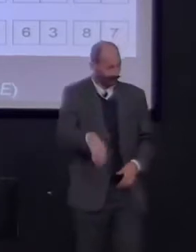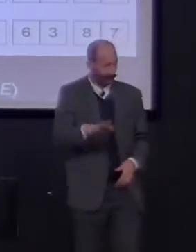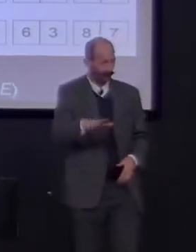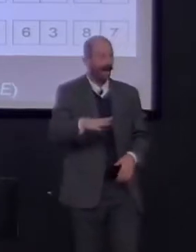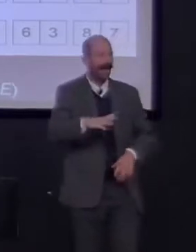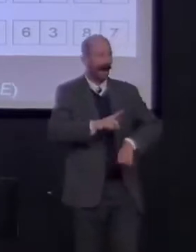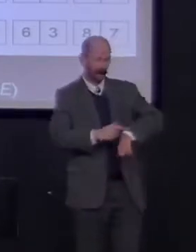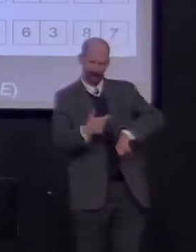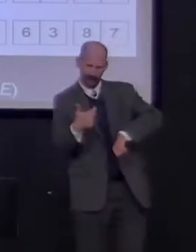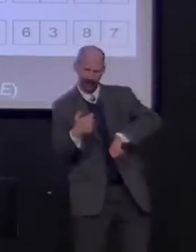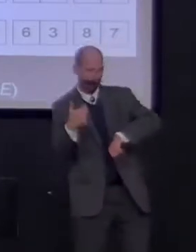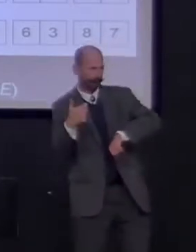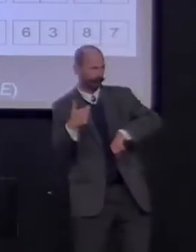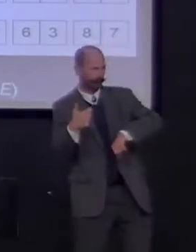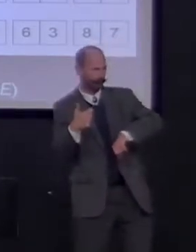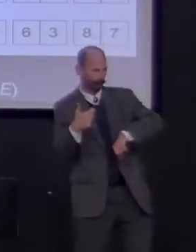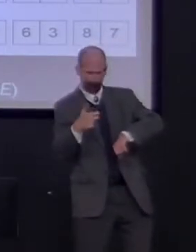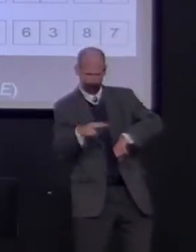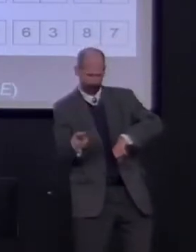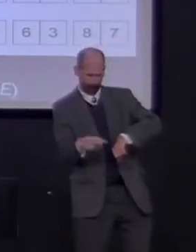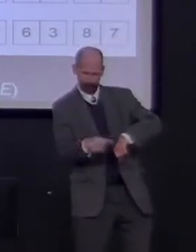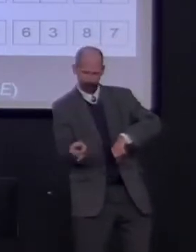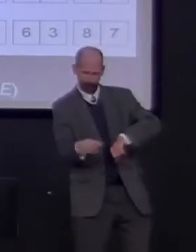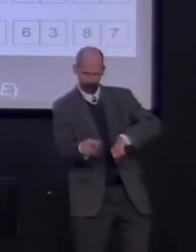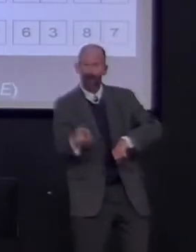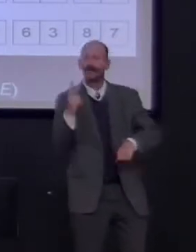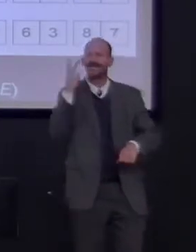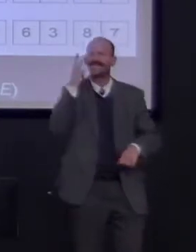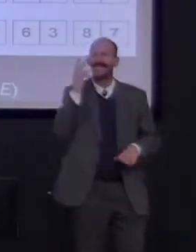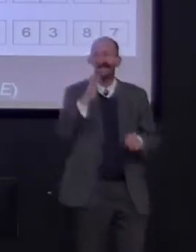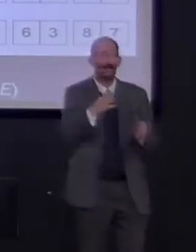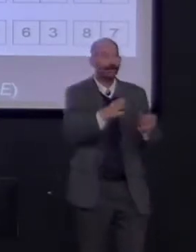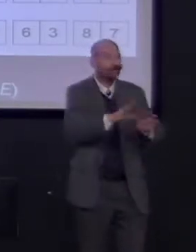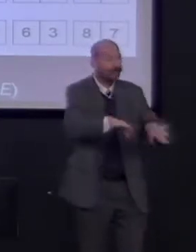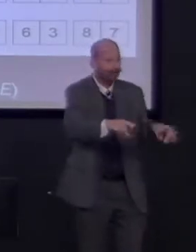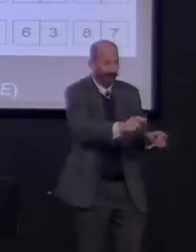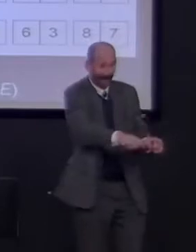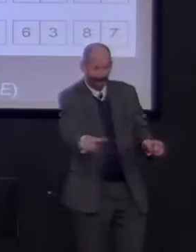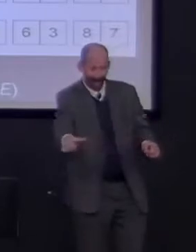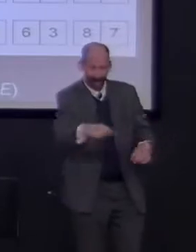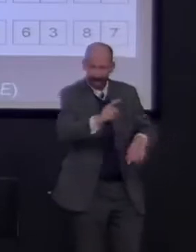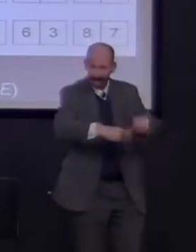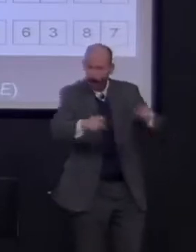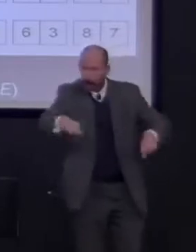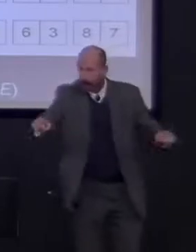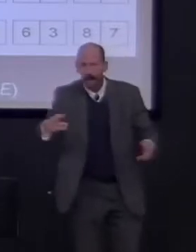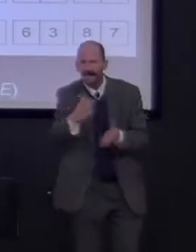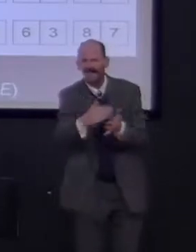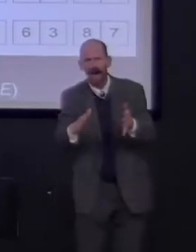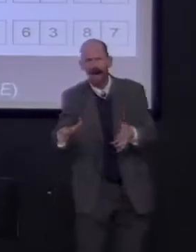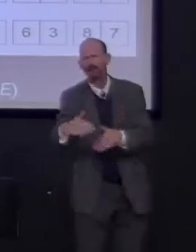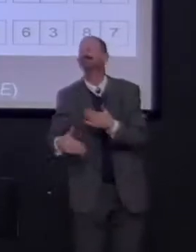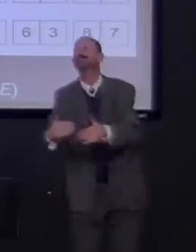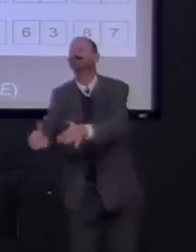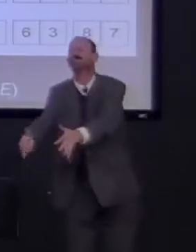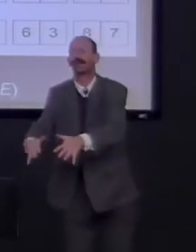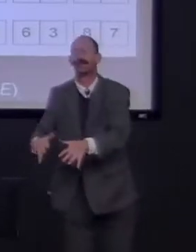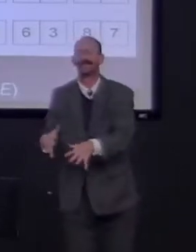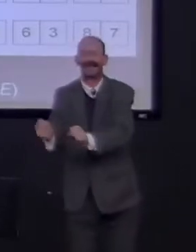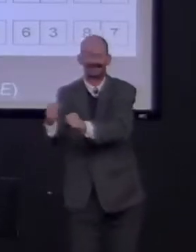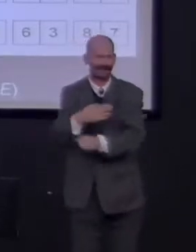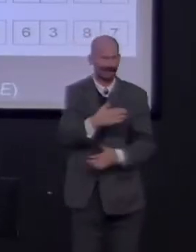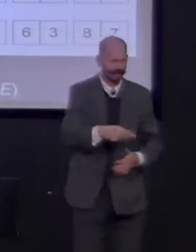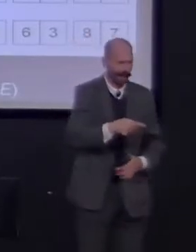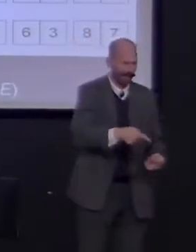we were, of course, interested in variability. So some children may get very far in the test, others may not. Does that matter in terms